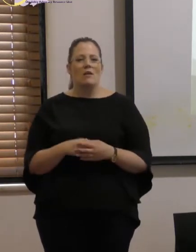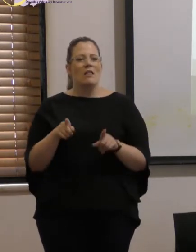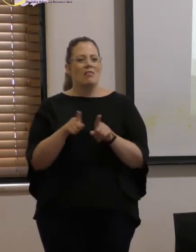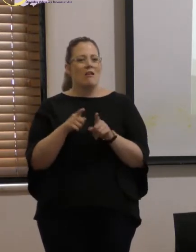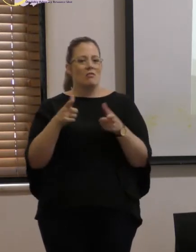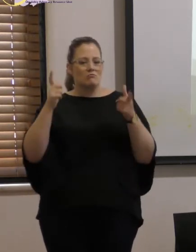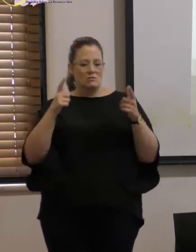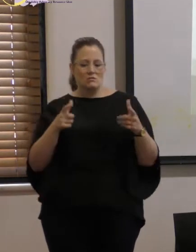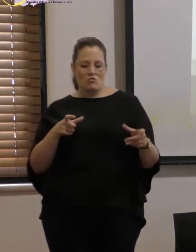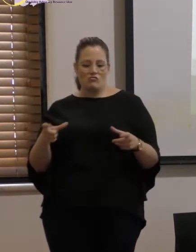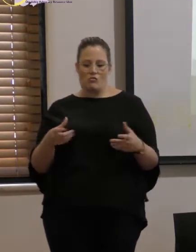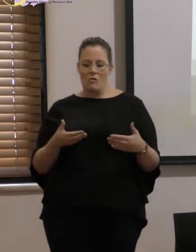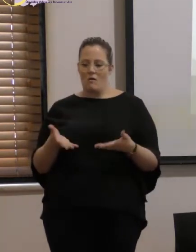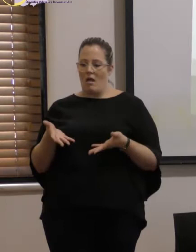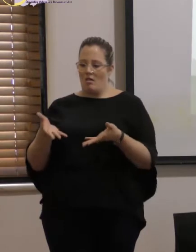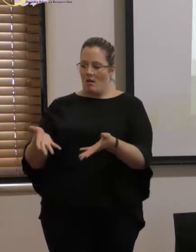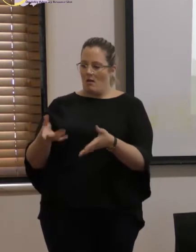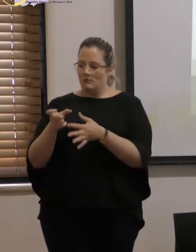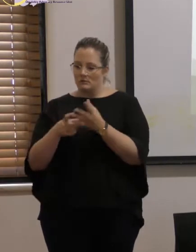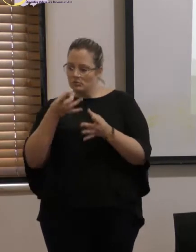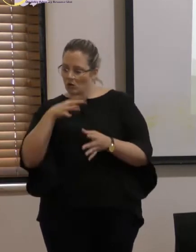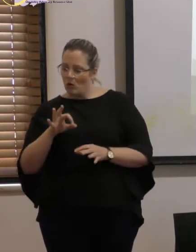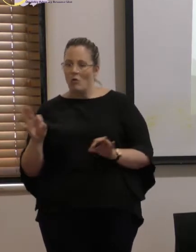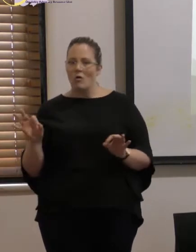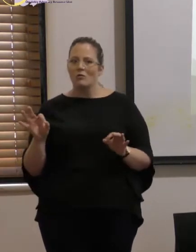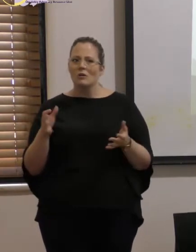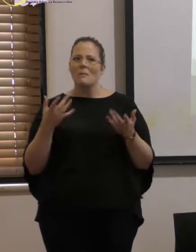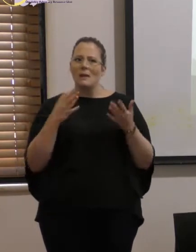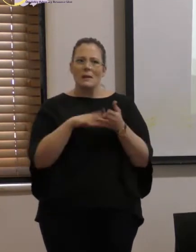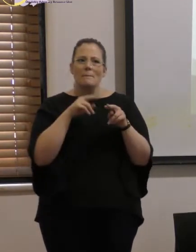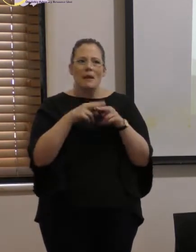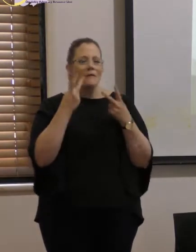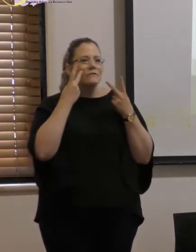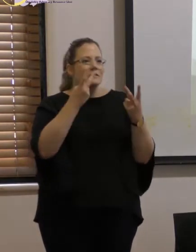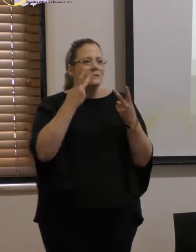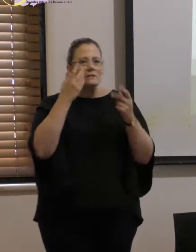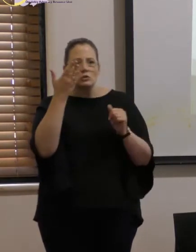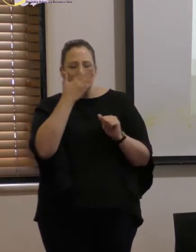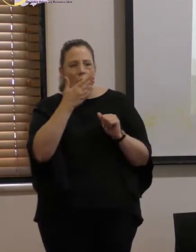a very common experience where people are going to their local school and being told